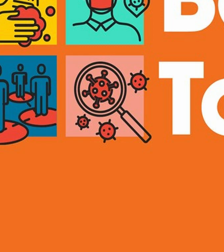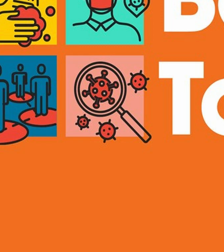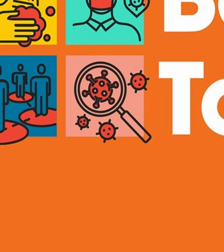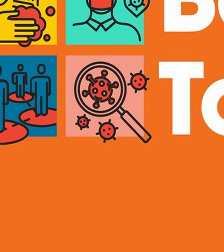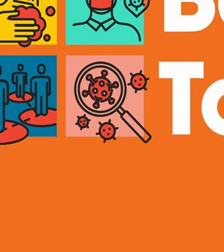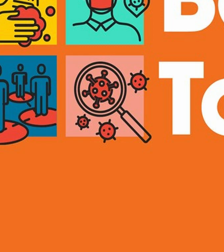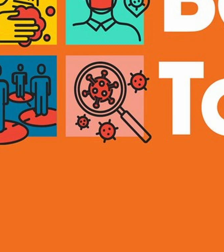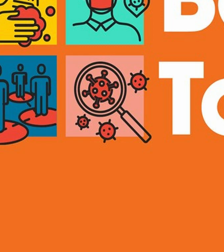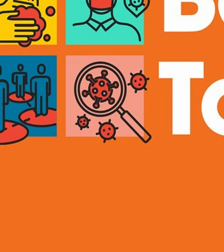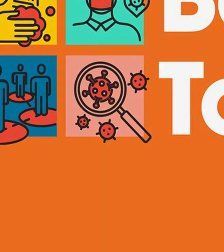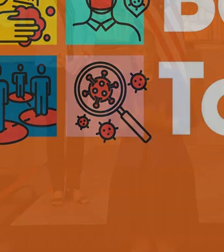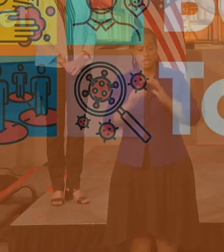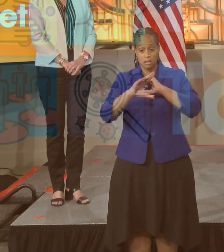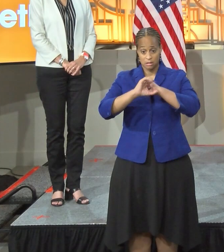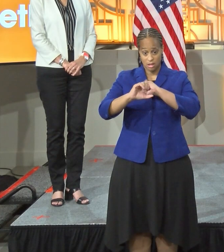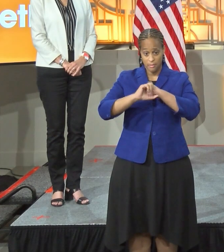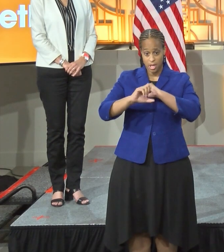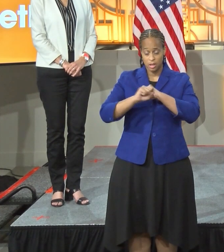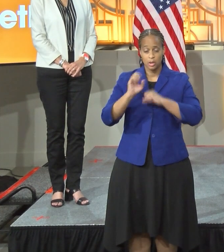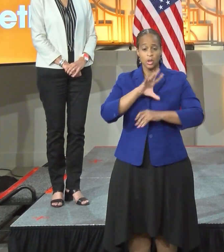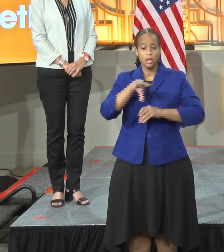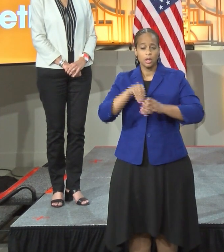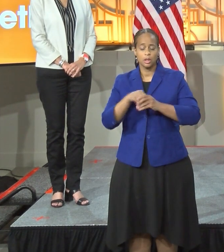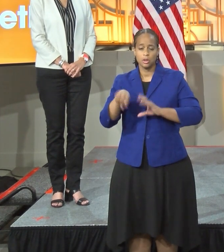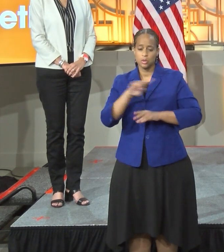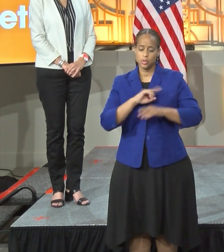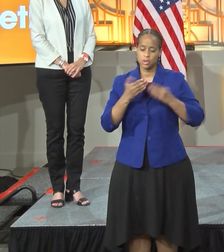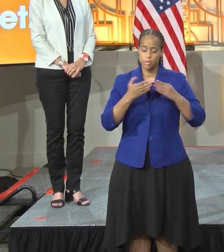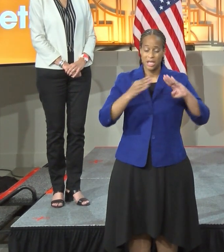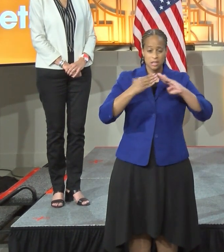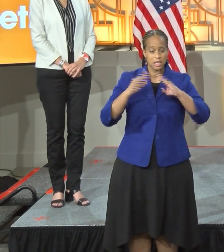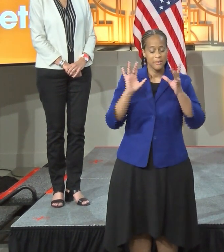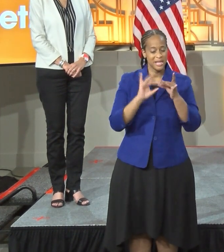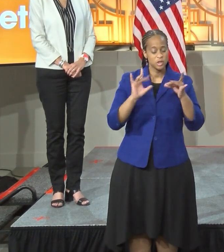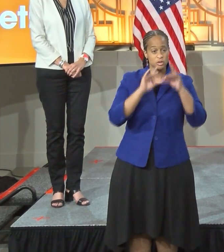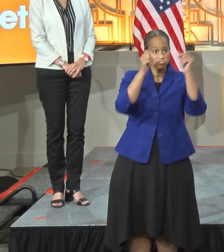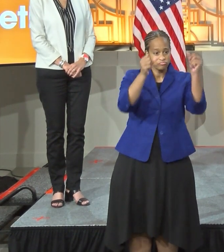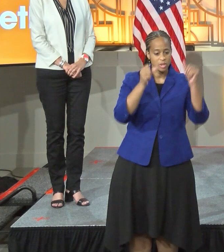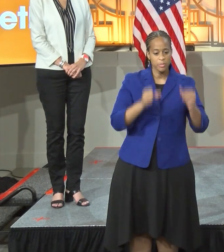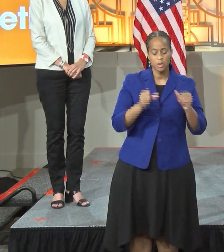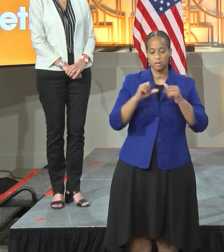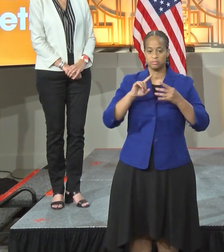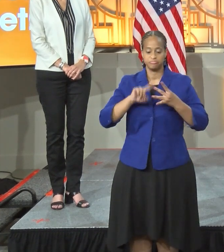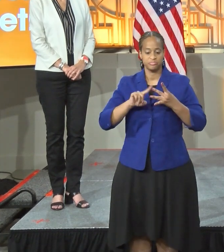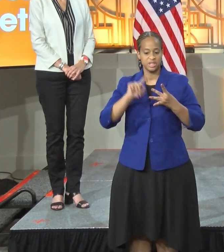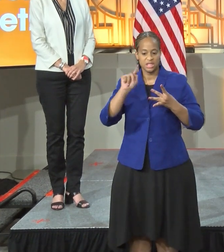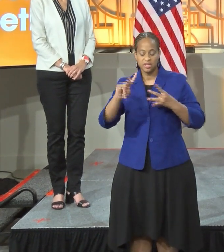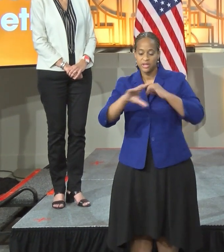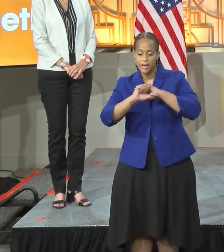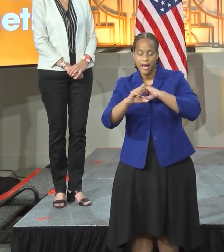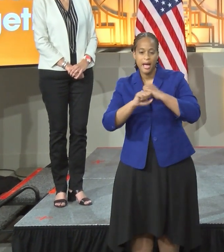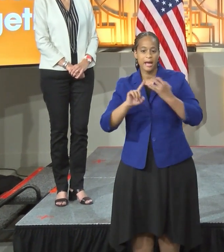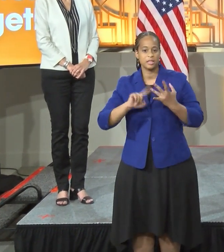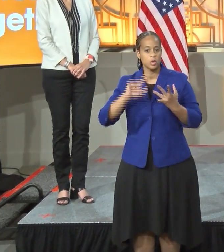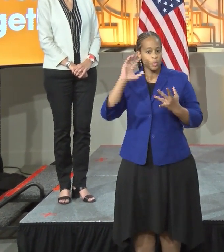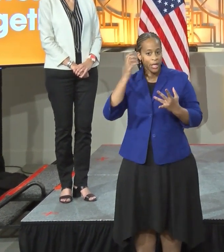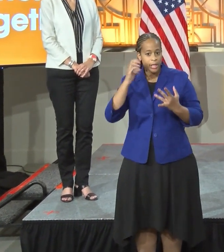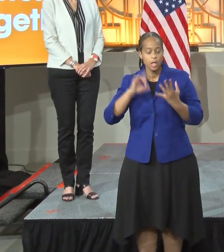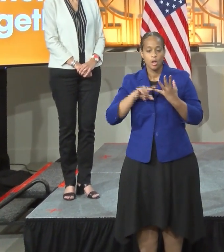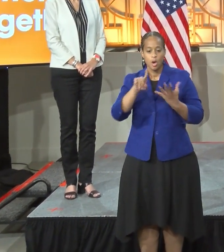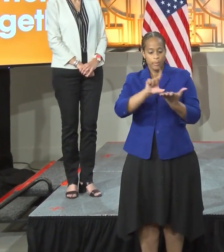data-driven. And this campaign includes broad citywide messaging across TV, radio,